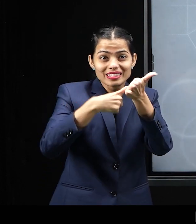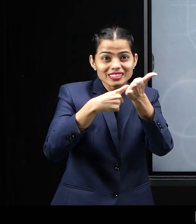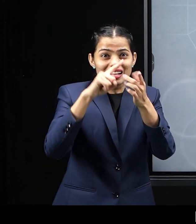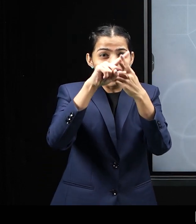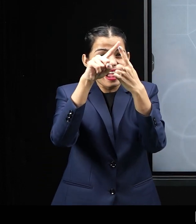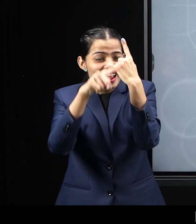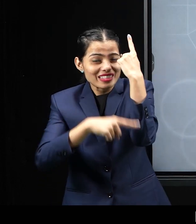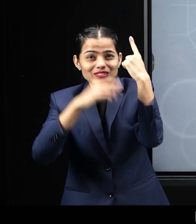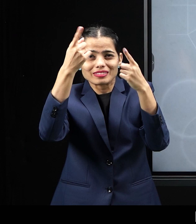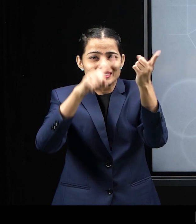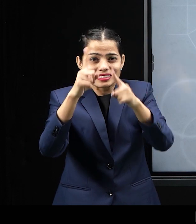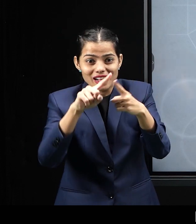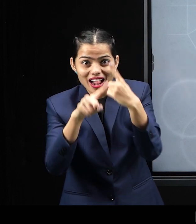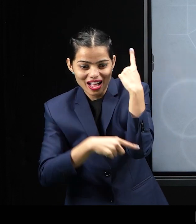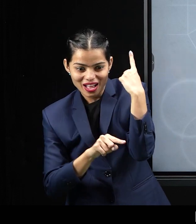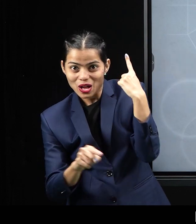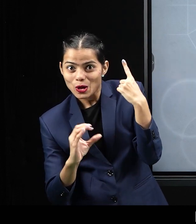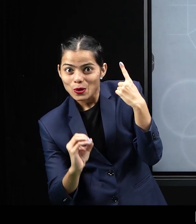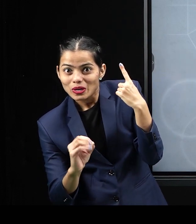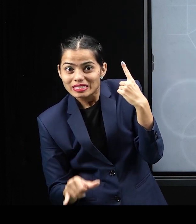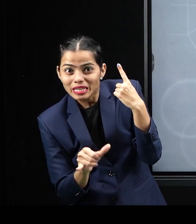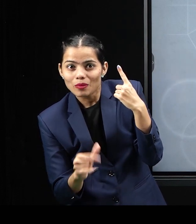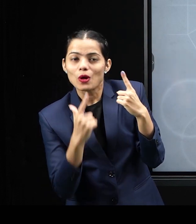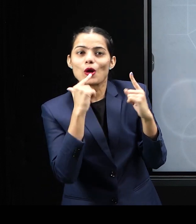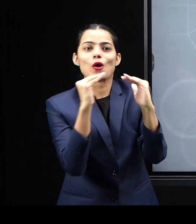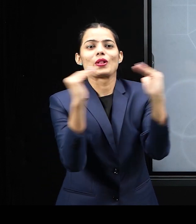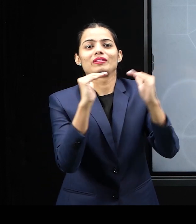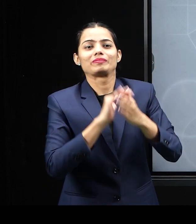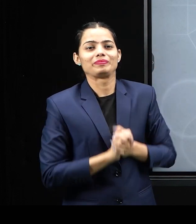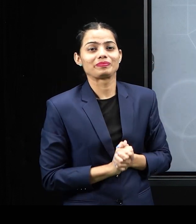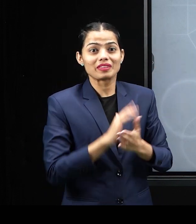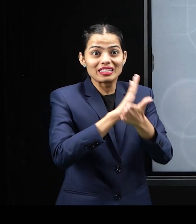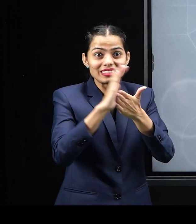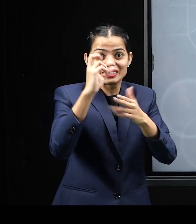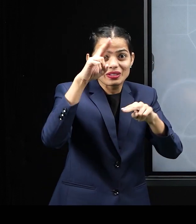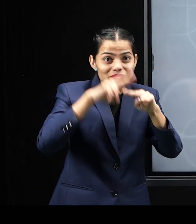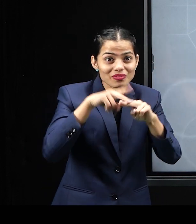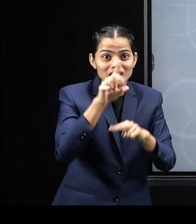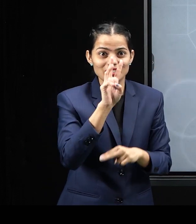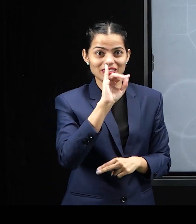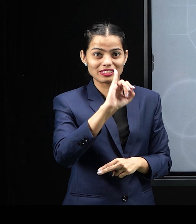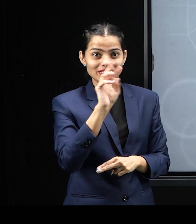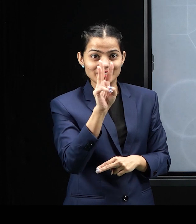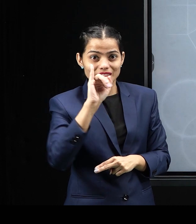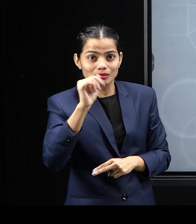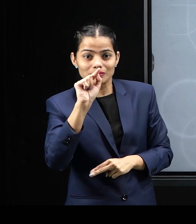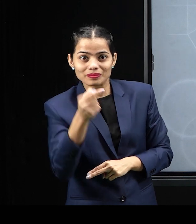Here, the remainder is 0. Therefore, HCF of